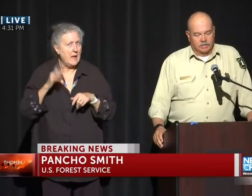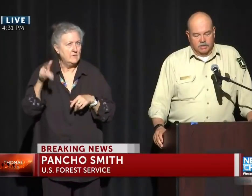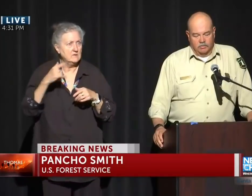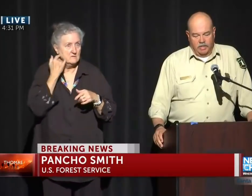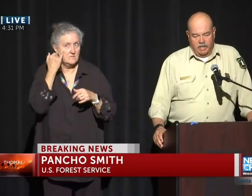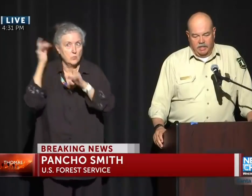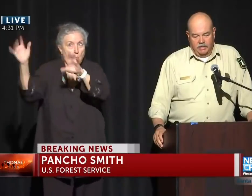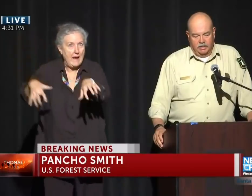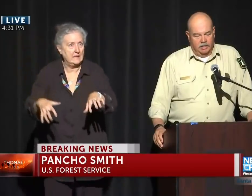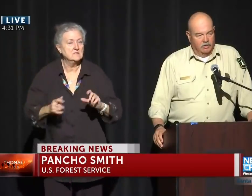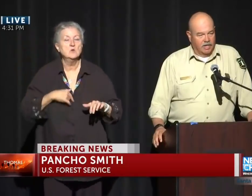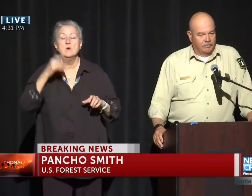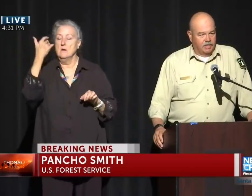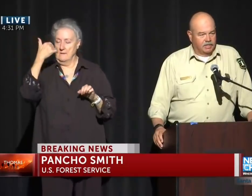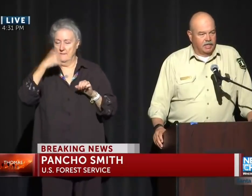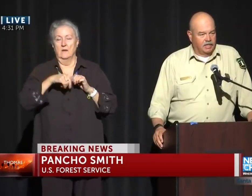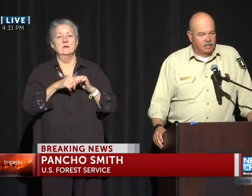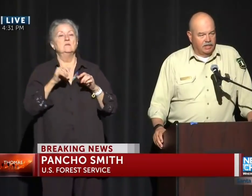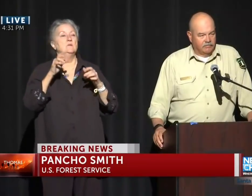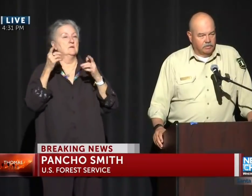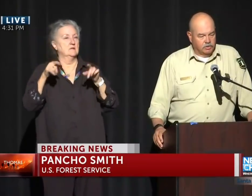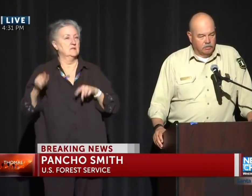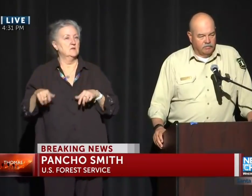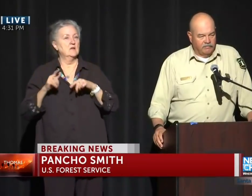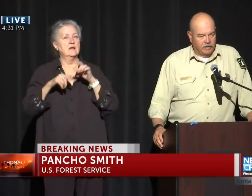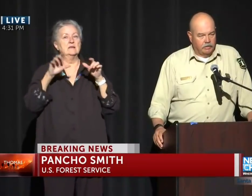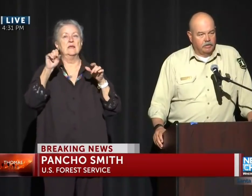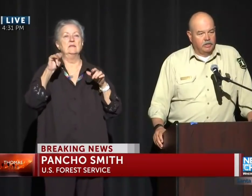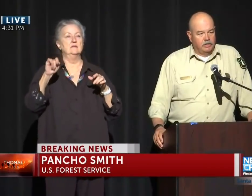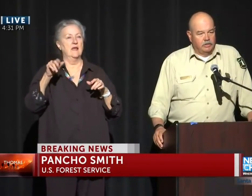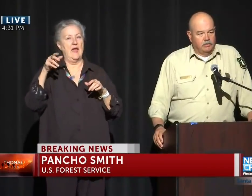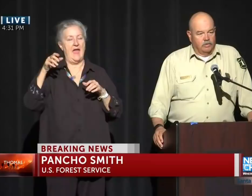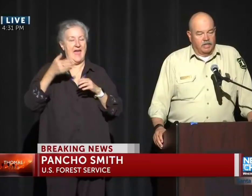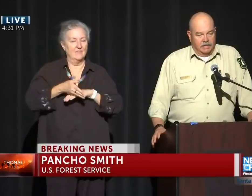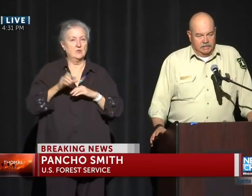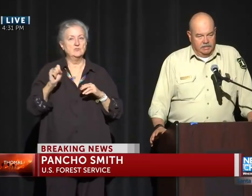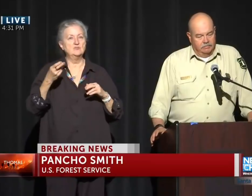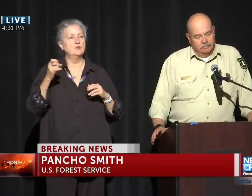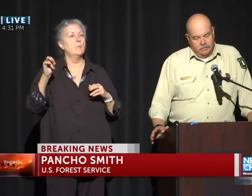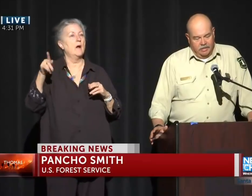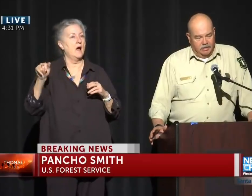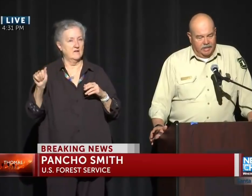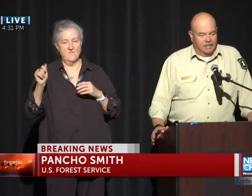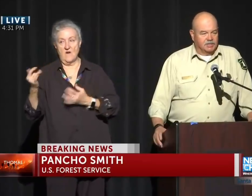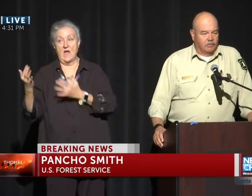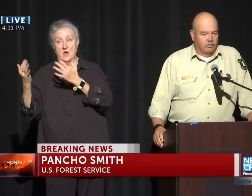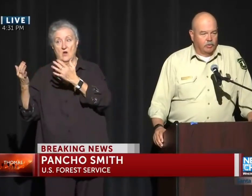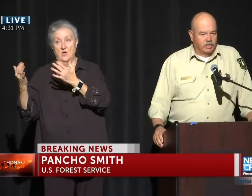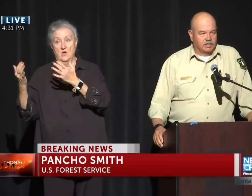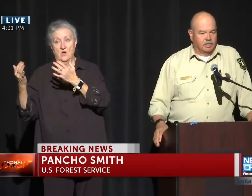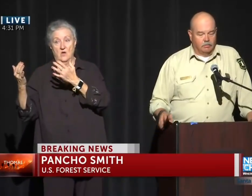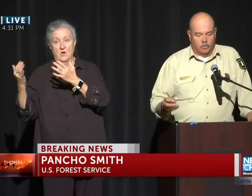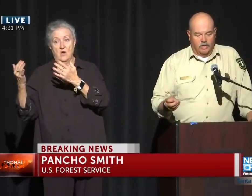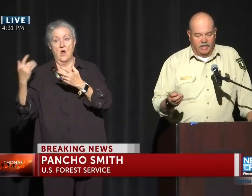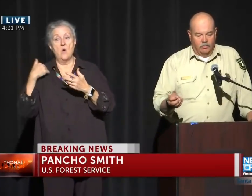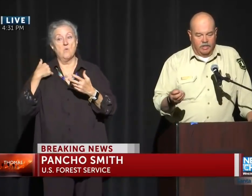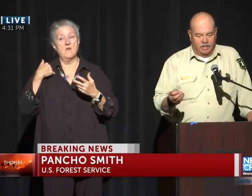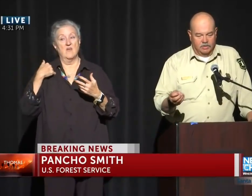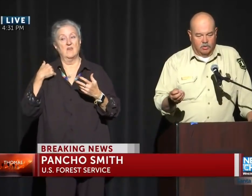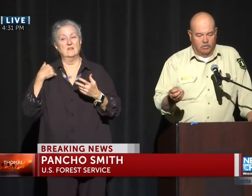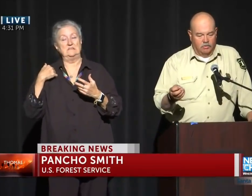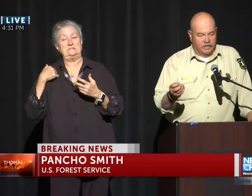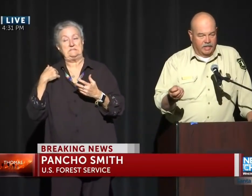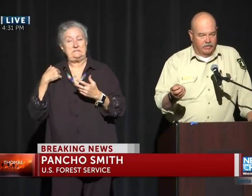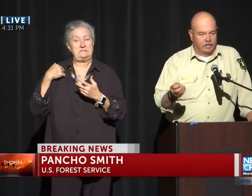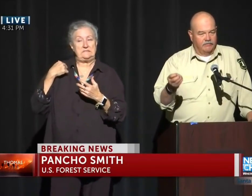remember the incident we had in El Capitan Canyon after the Sherpa fire, we had actually, I can't say we predicted it, but